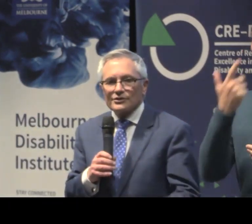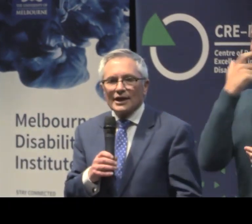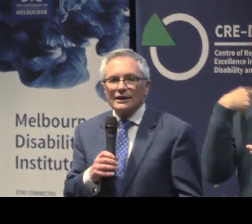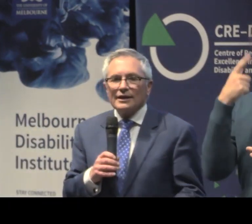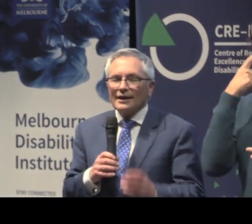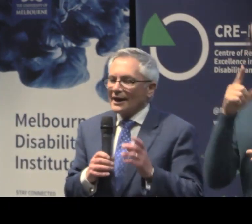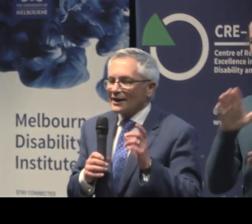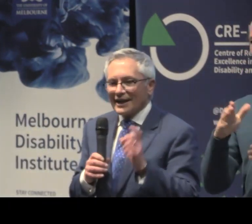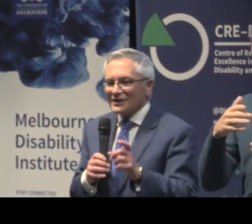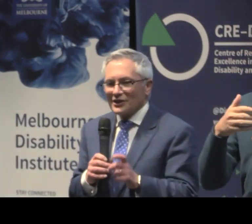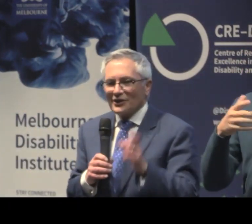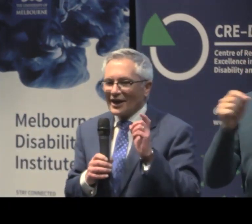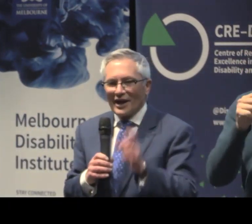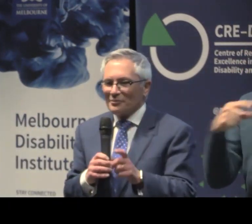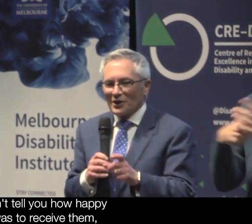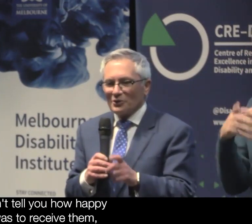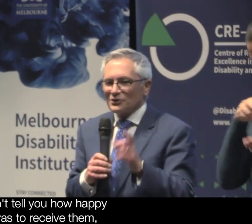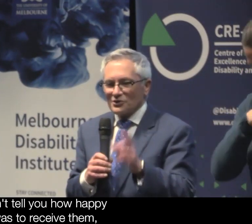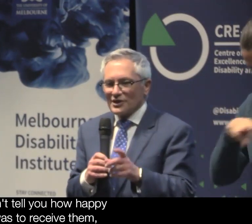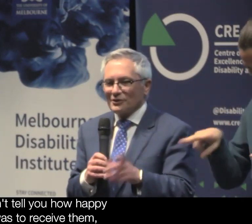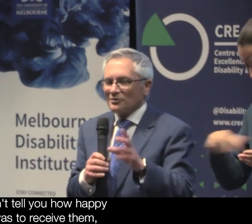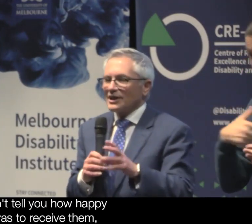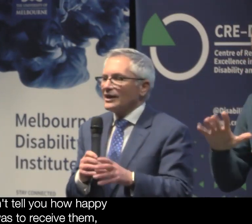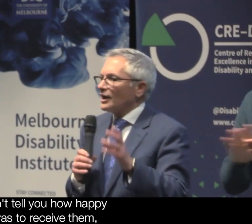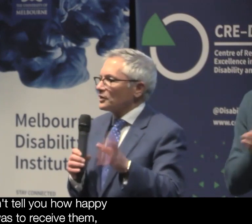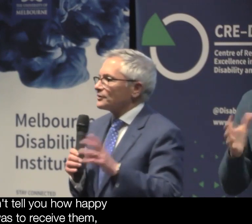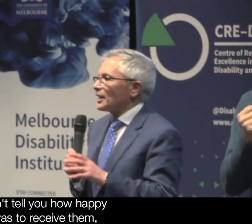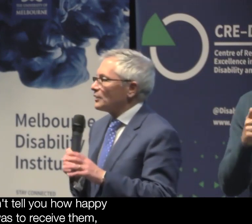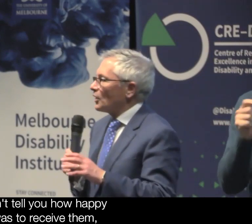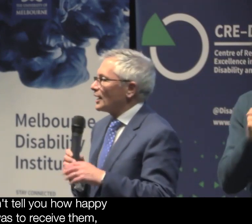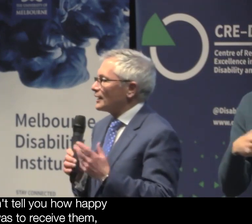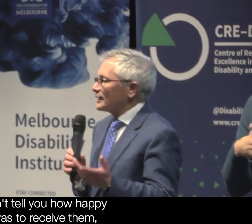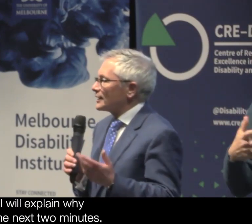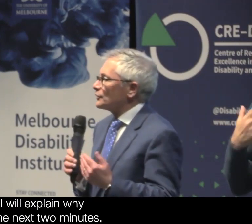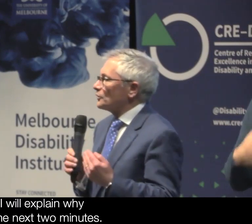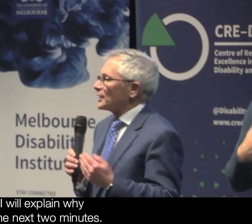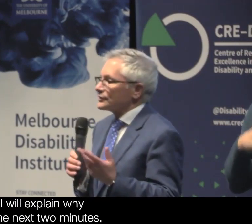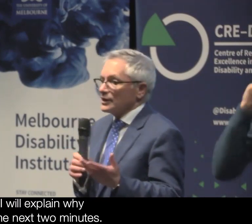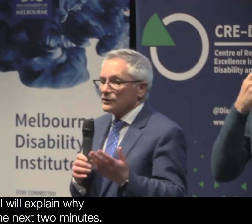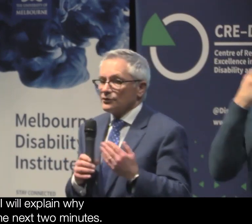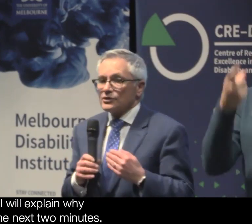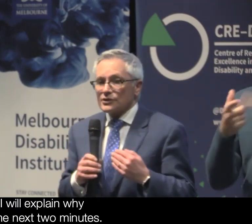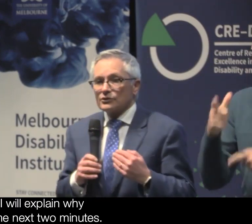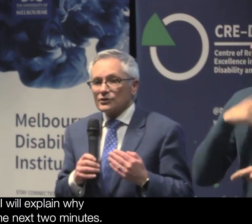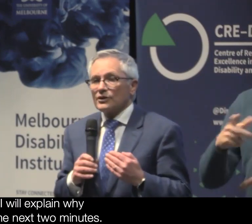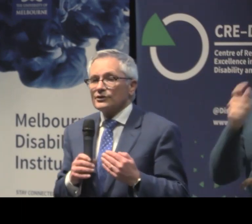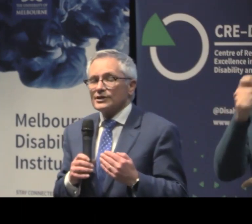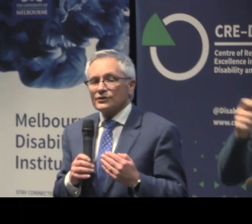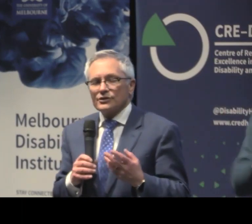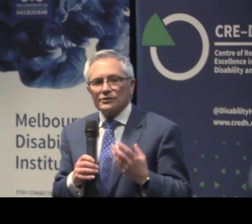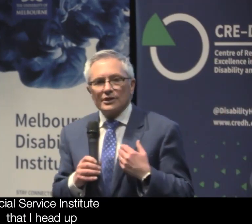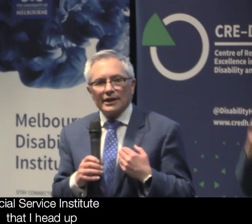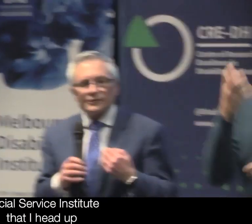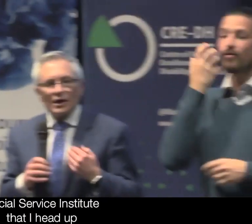we were going to say. And I can't tell you how happy I was to receive them, but I will explain why in the next few minutes. So the Future Social